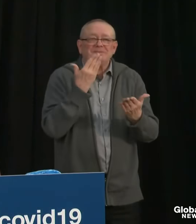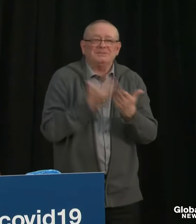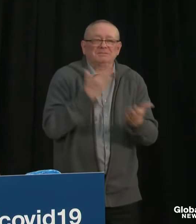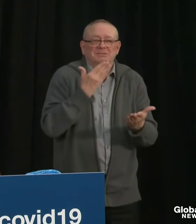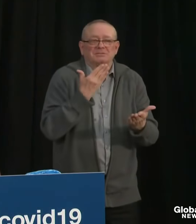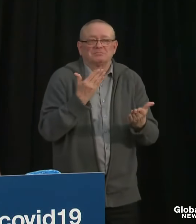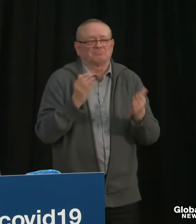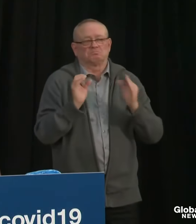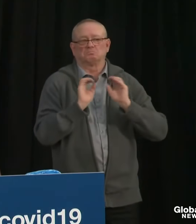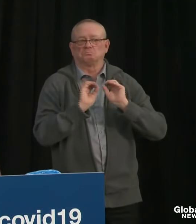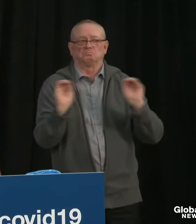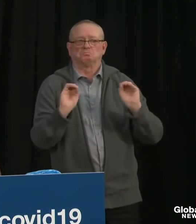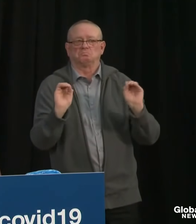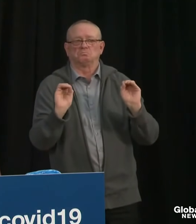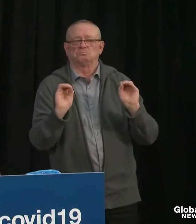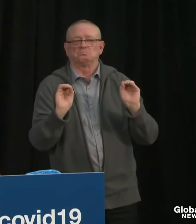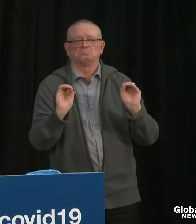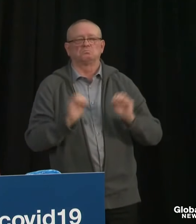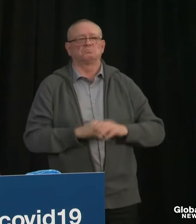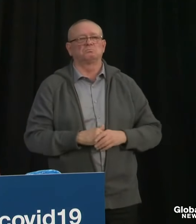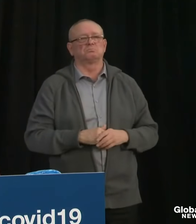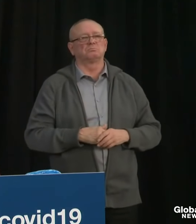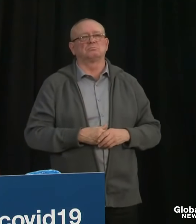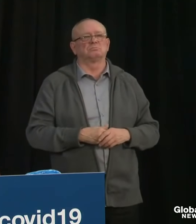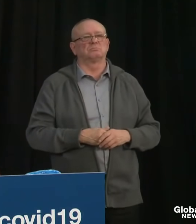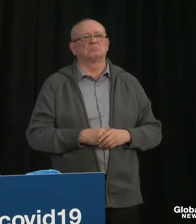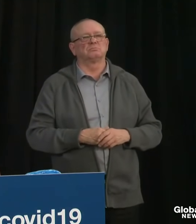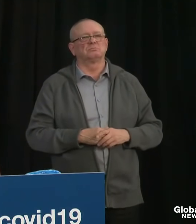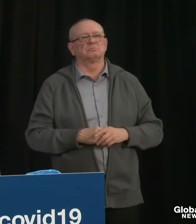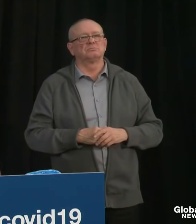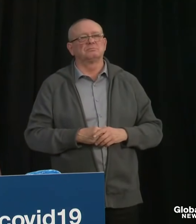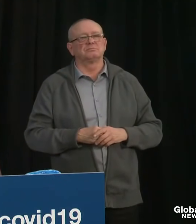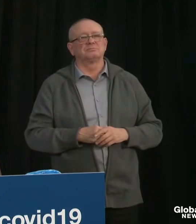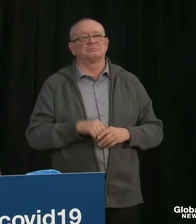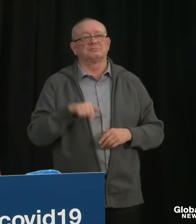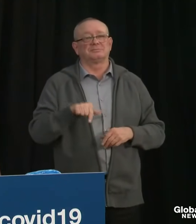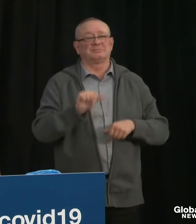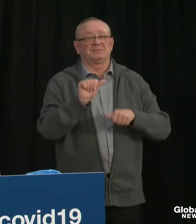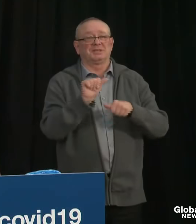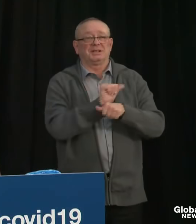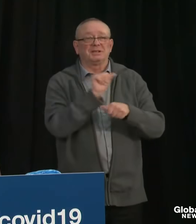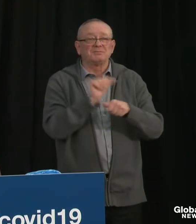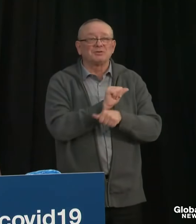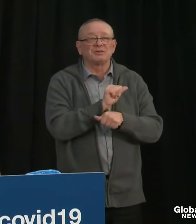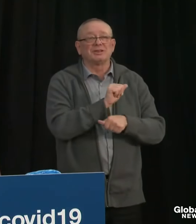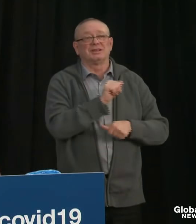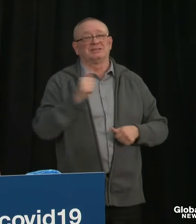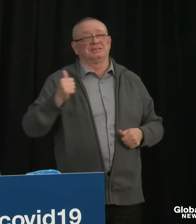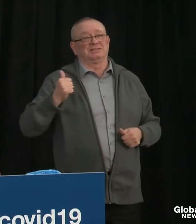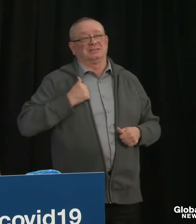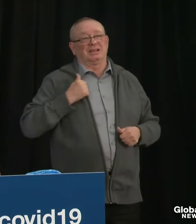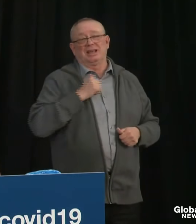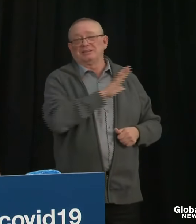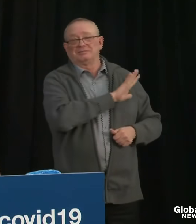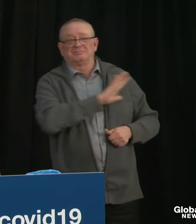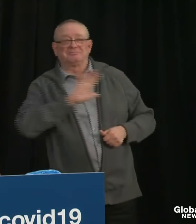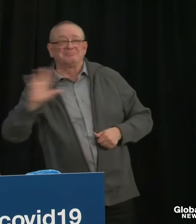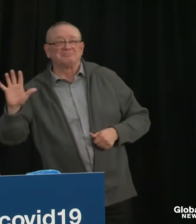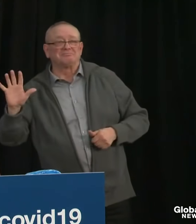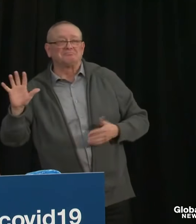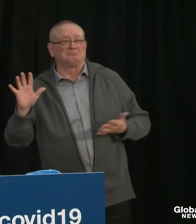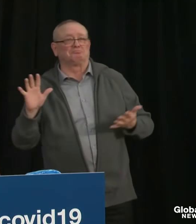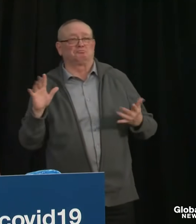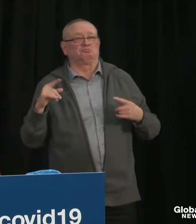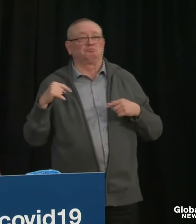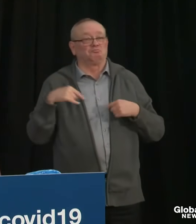of mutations has been introduced into not just Alberta, but into Canada. Of course, we will be watching closely and doing some additional